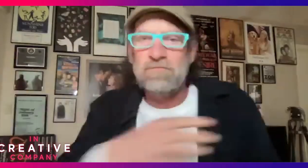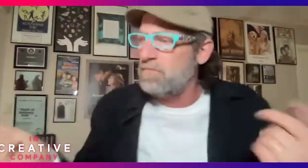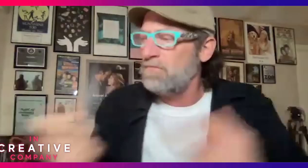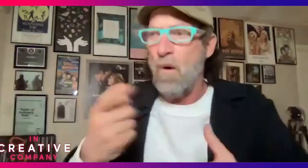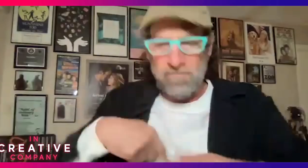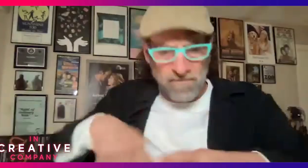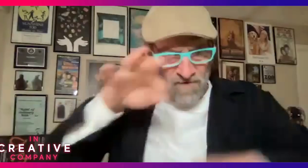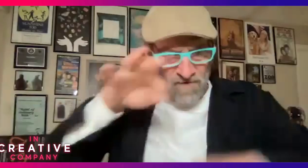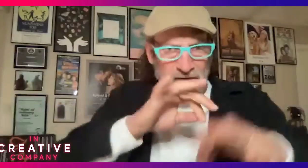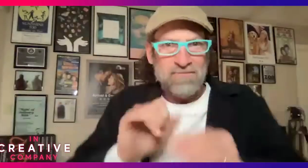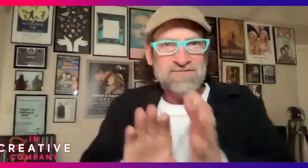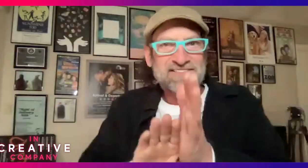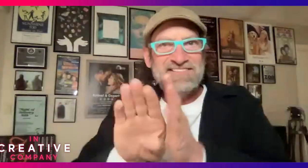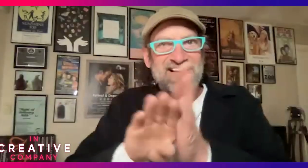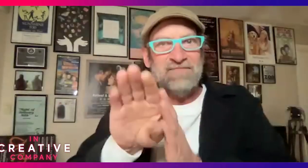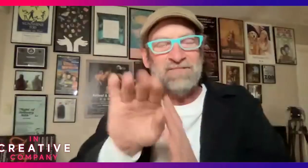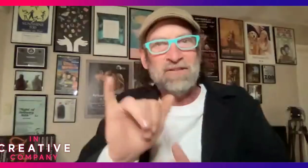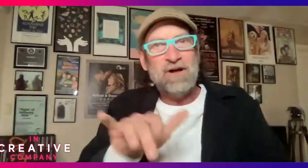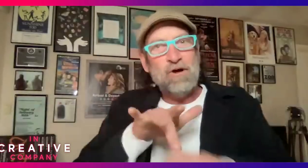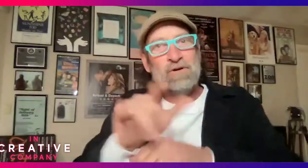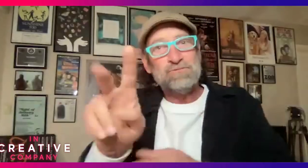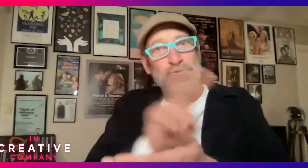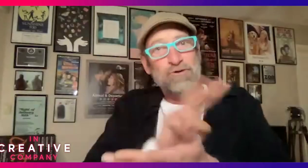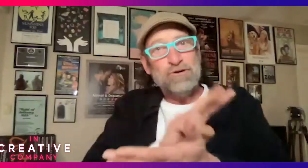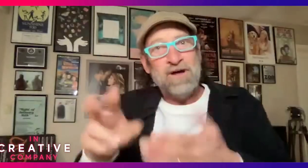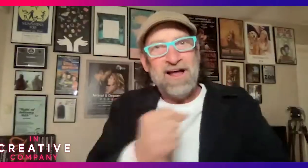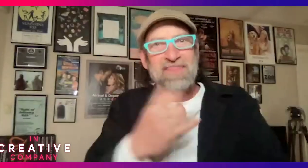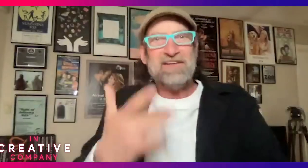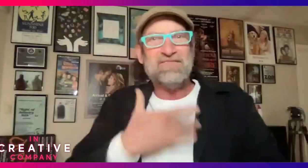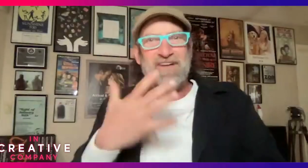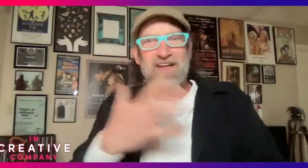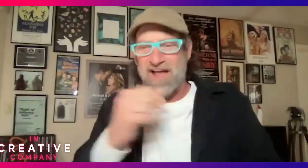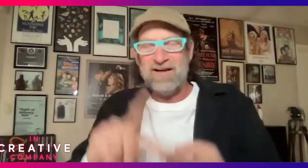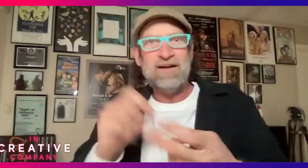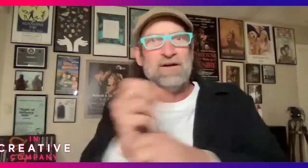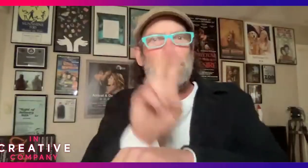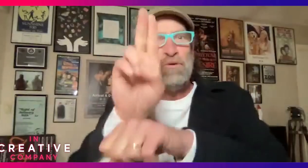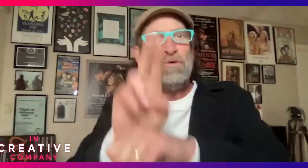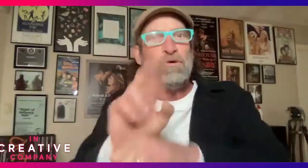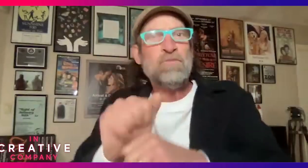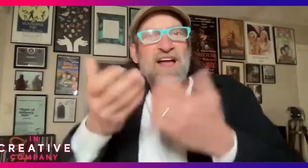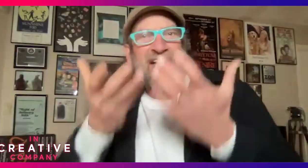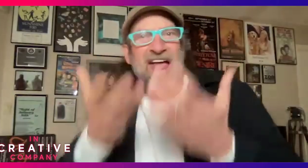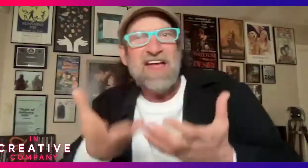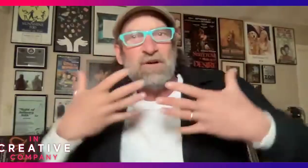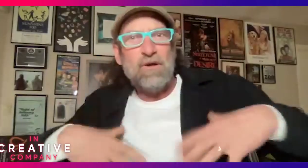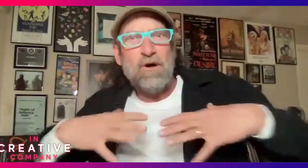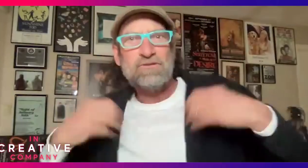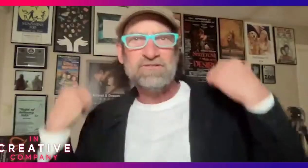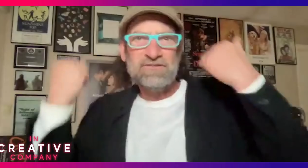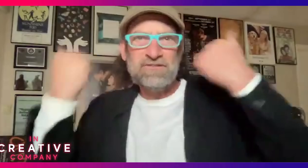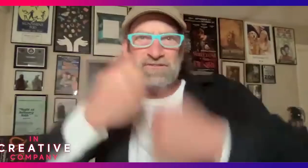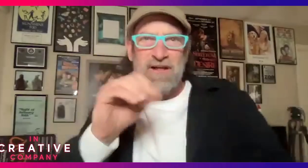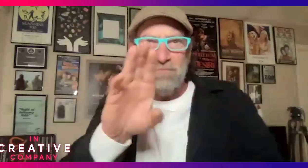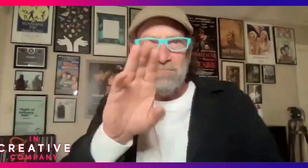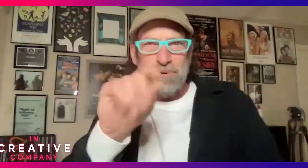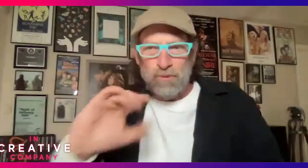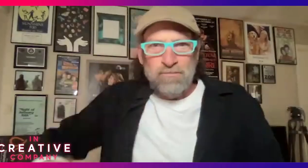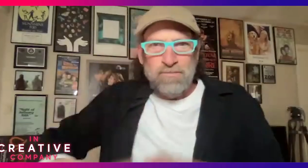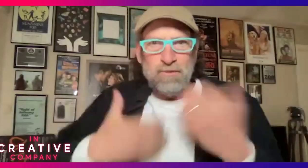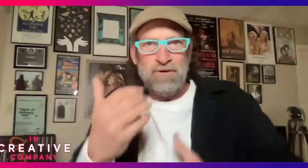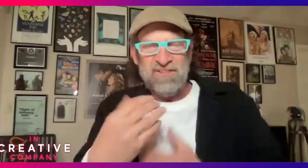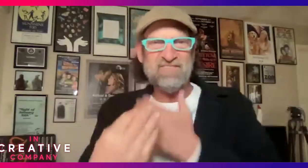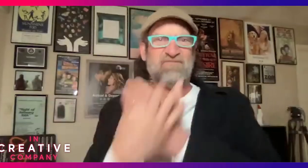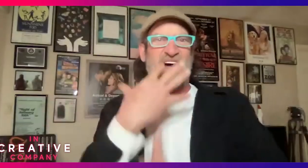tools. So we'd say, hey, where's this specific hook to spike the fish on the head? And so it took us about 2 weeks going out to get used to the